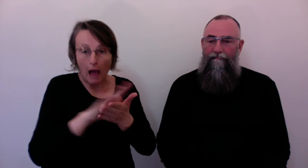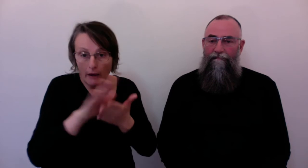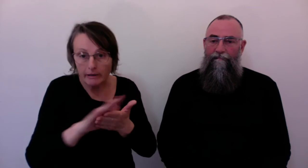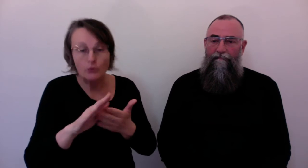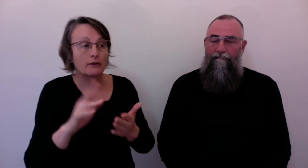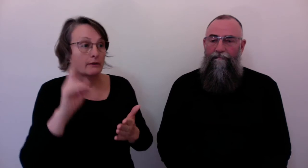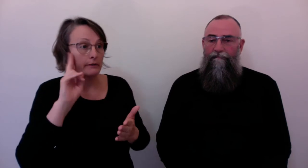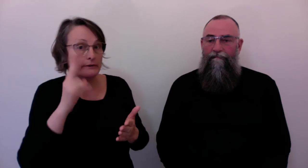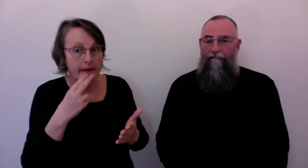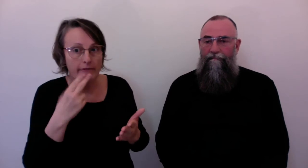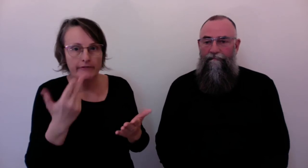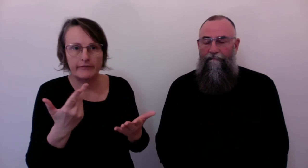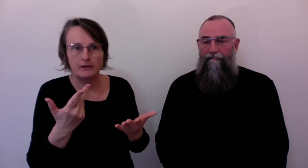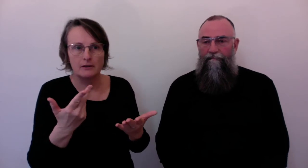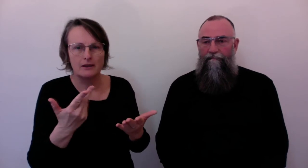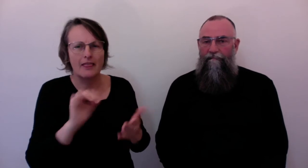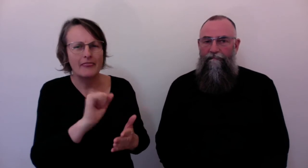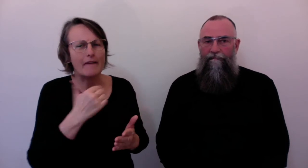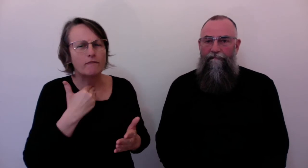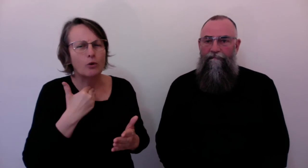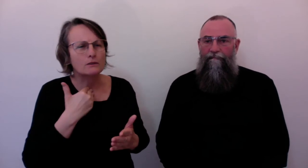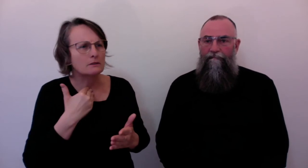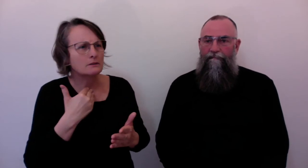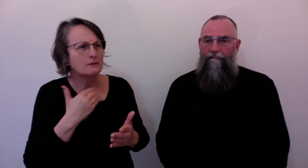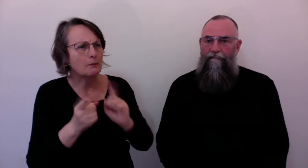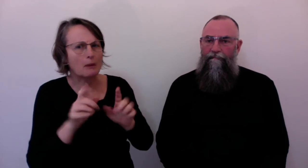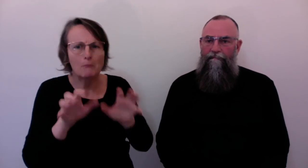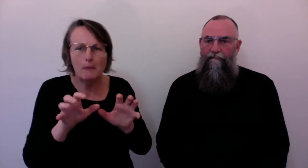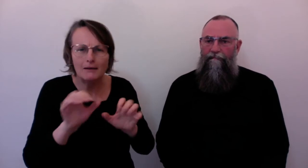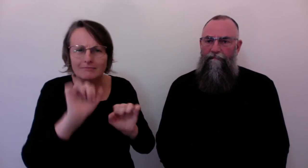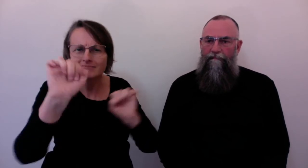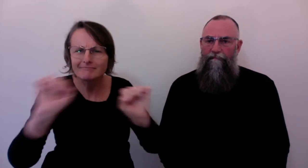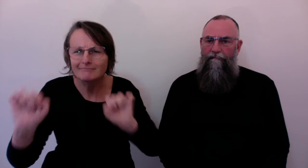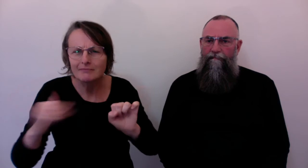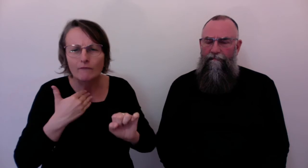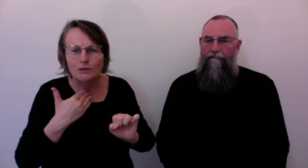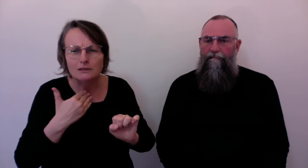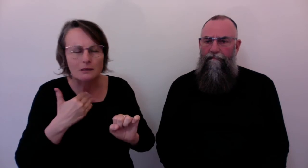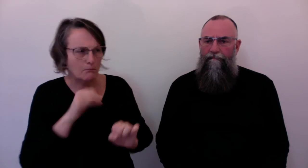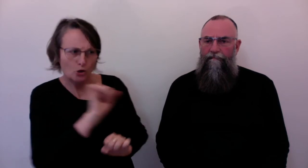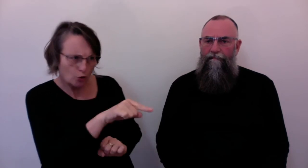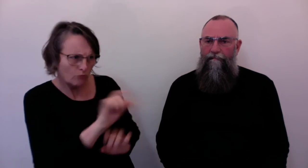have, you know, this sort of stereotypical voice, because you don't have that.